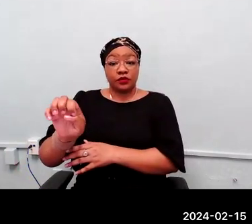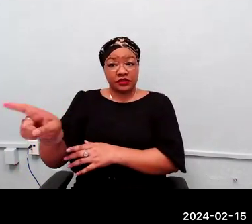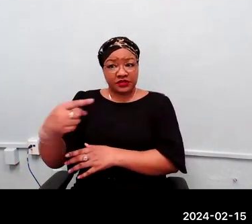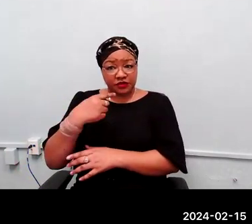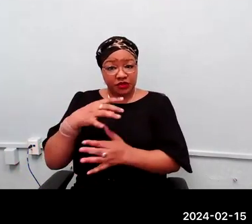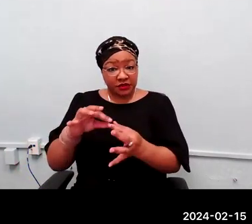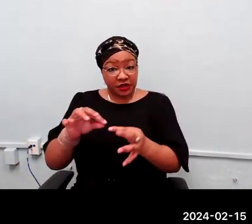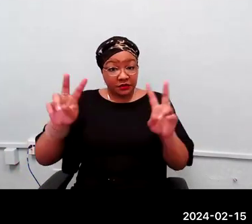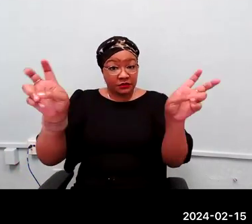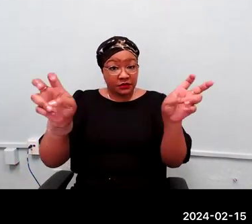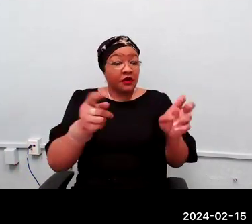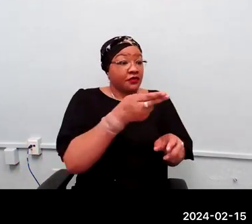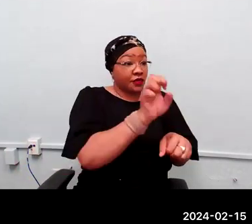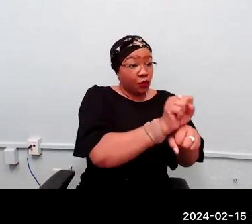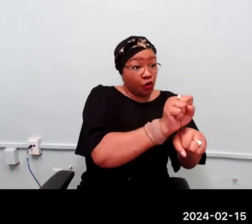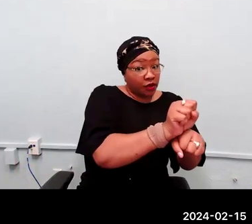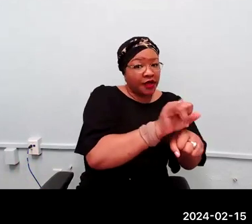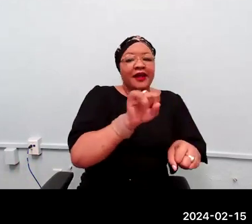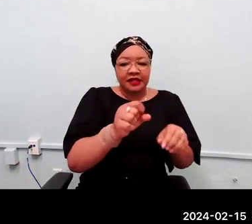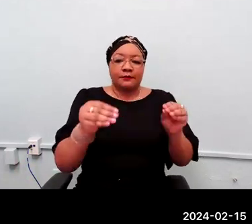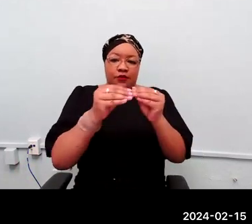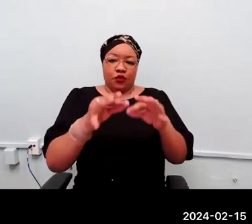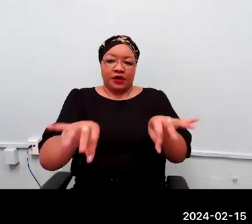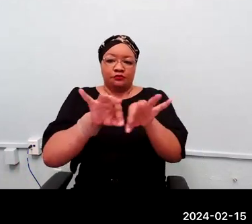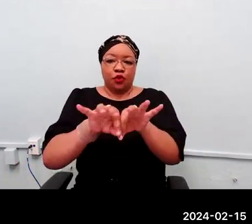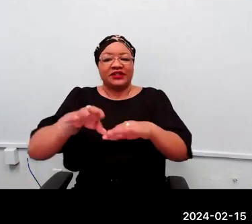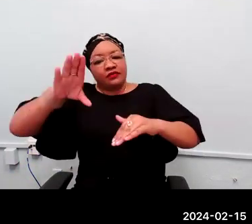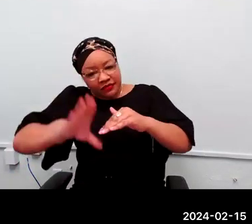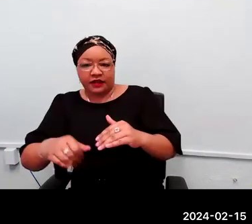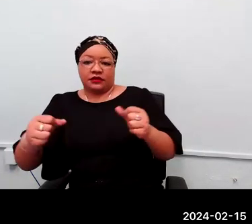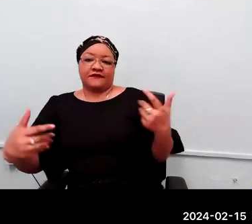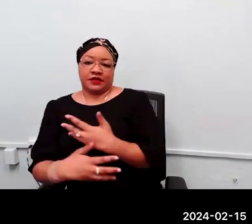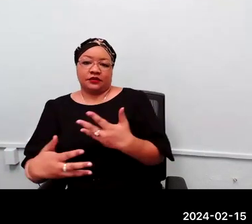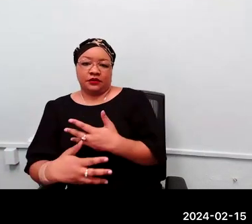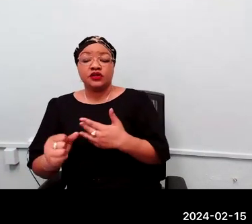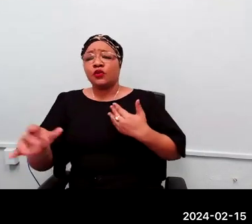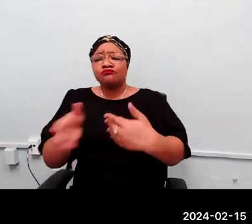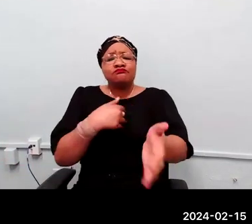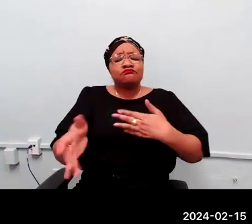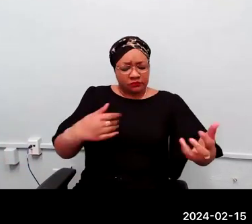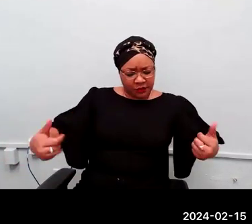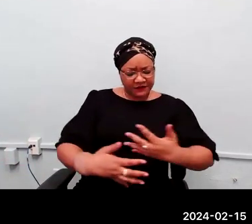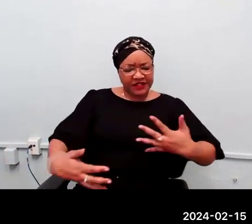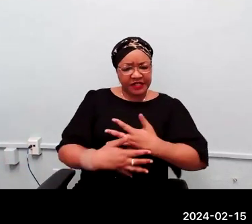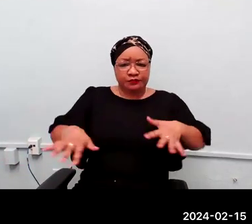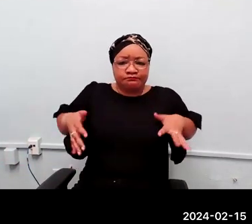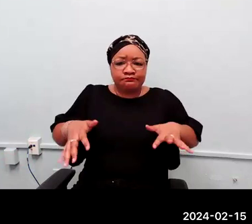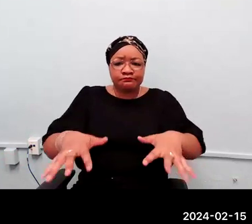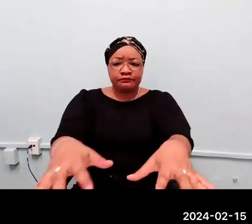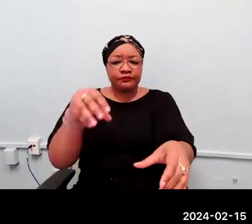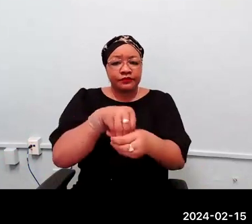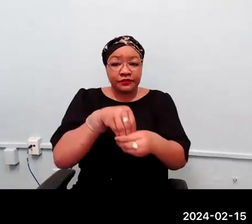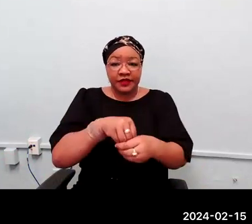fear. So it's like whatever fear I have or whatever anxiety, it's kind